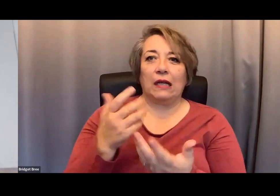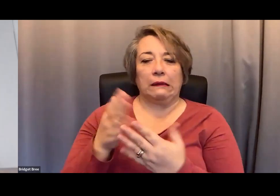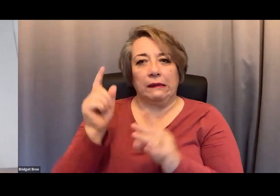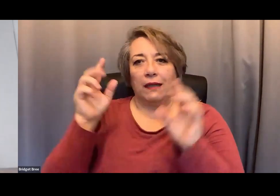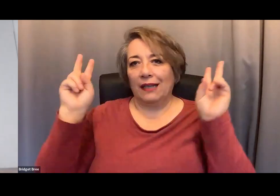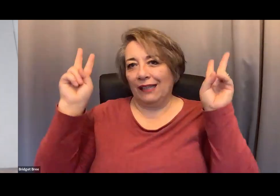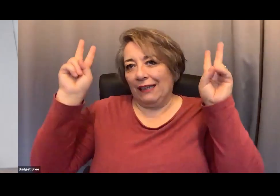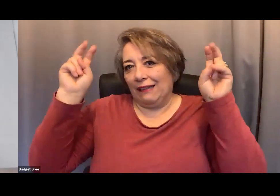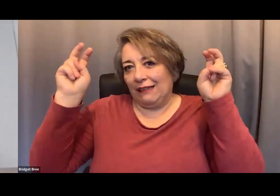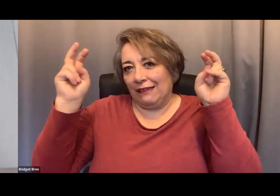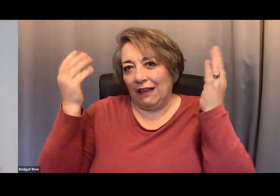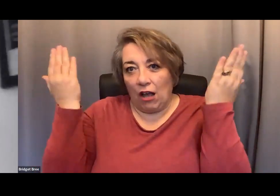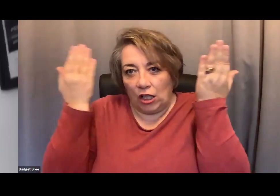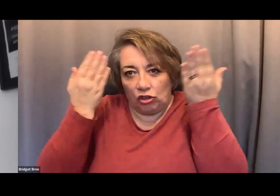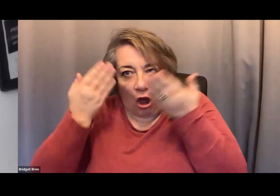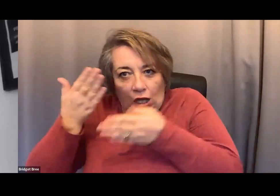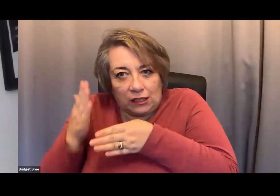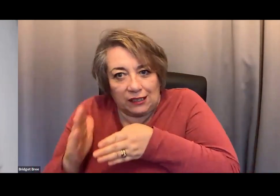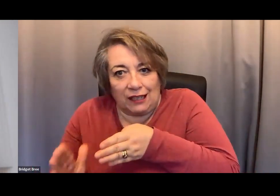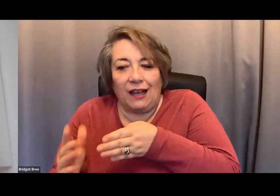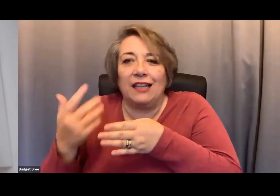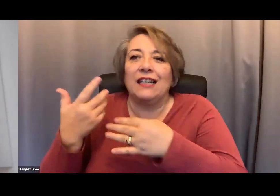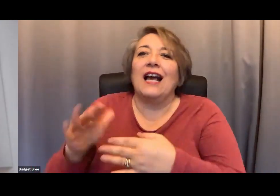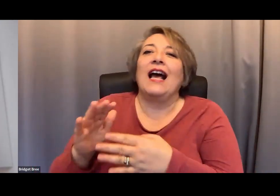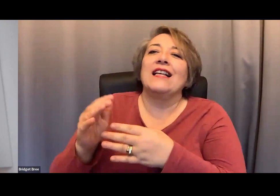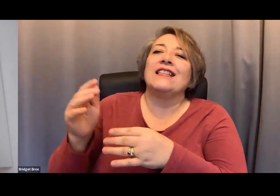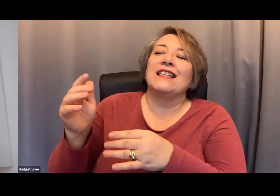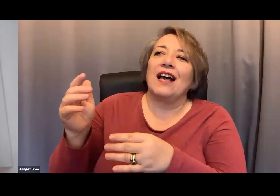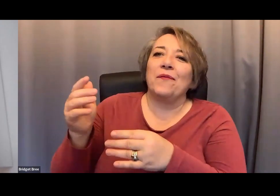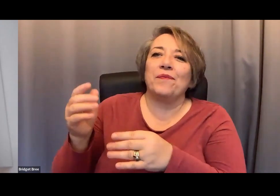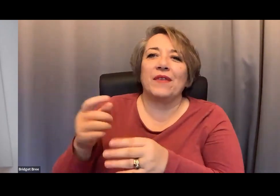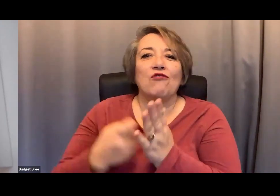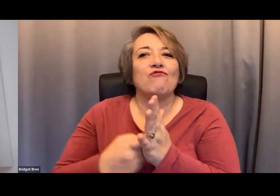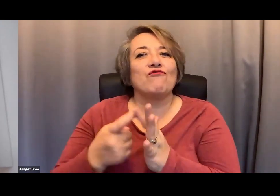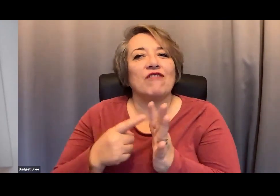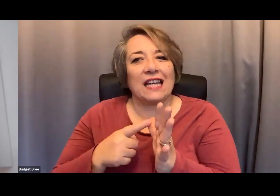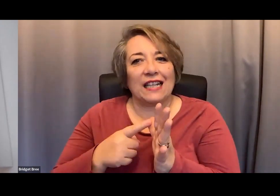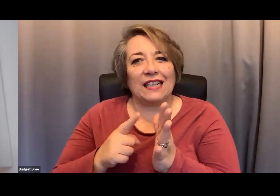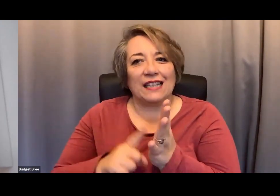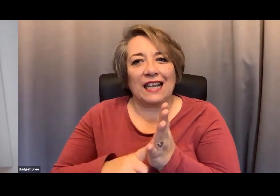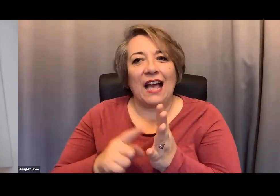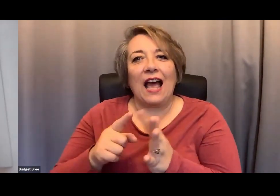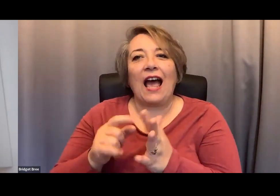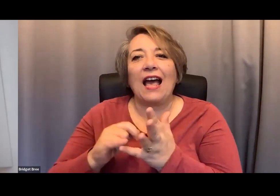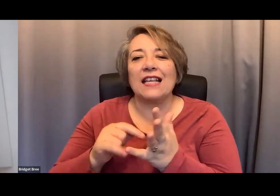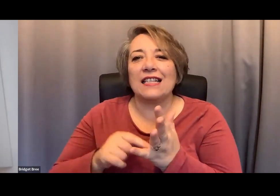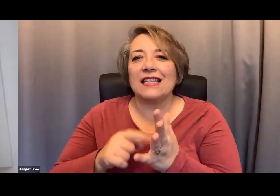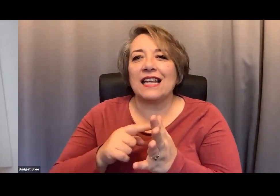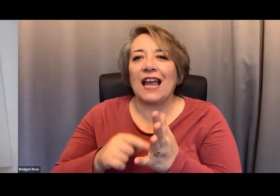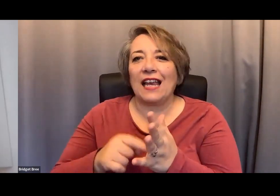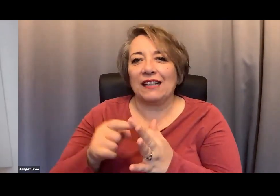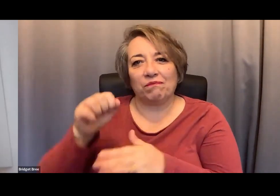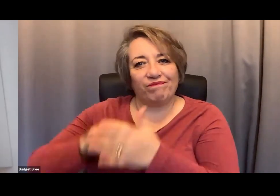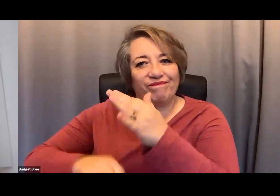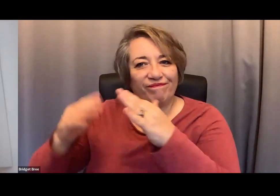and co-founder of Home.Earth, with the aim to make people and planet positive homes. And he's one of the co-authors of the